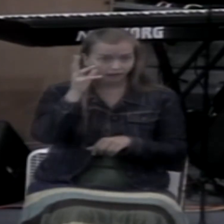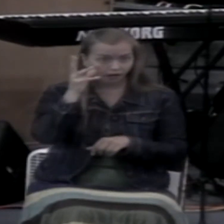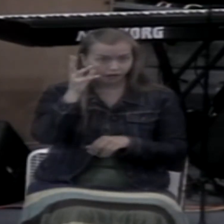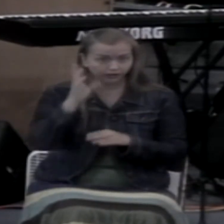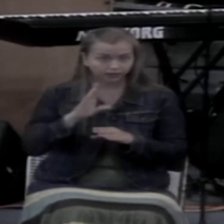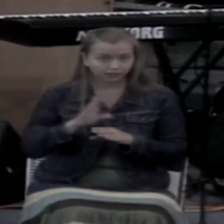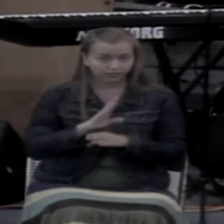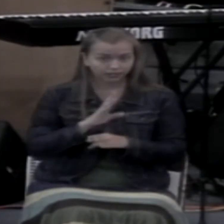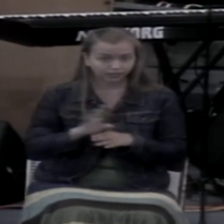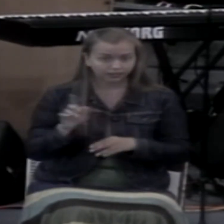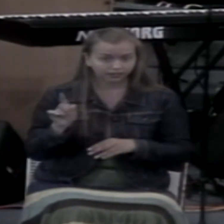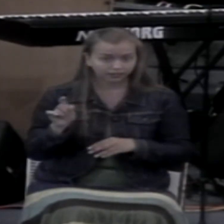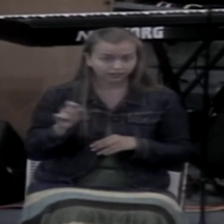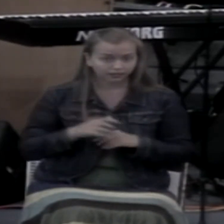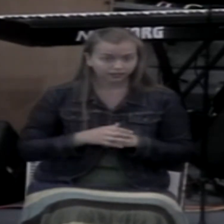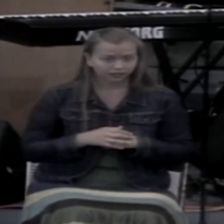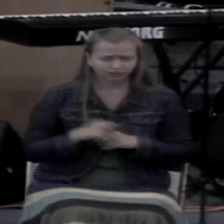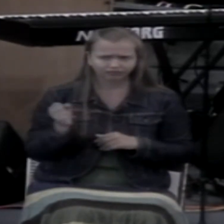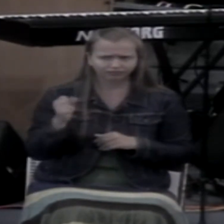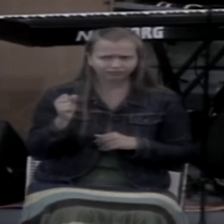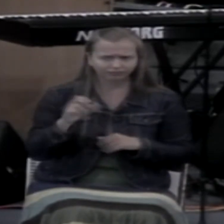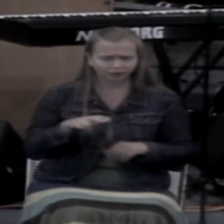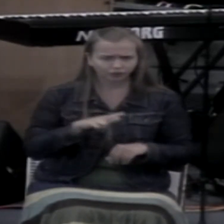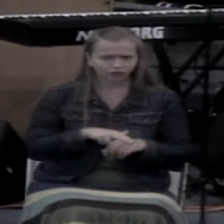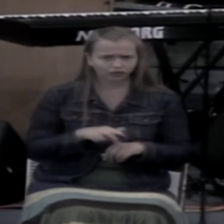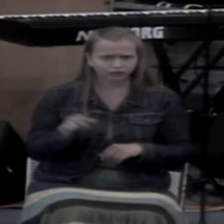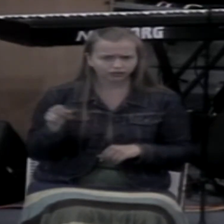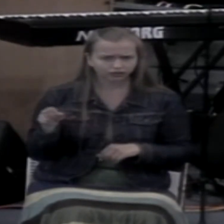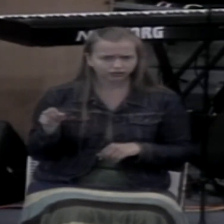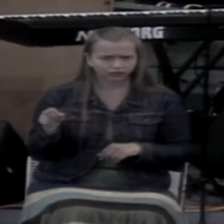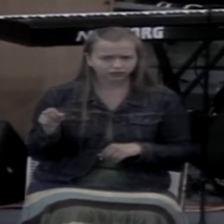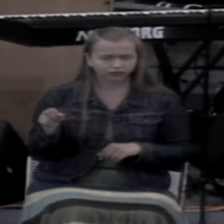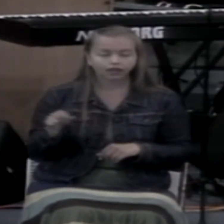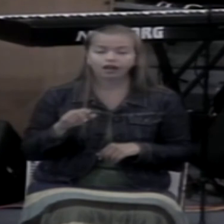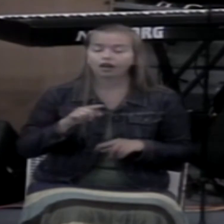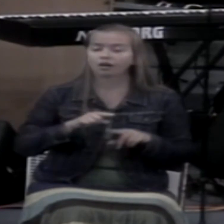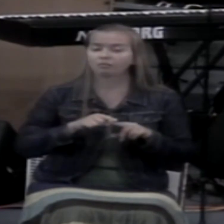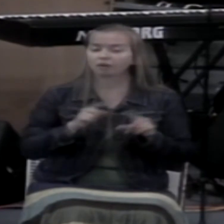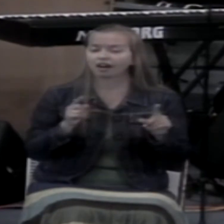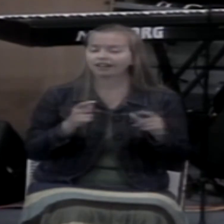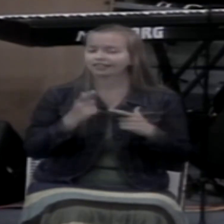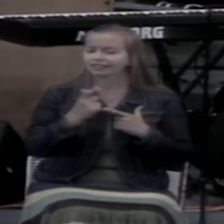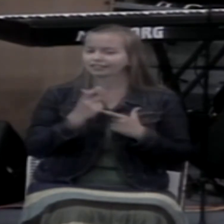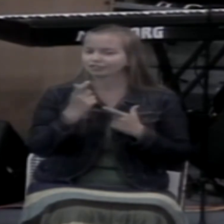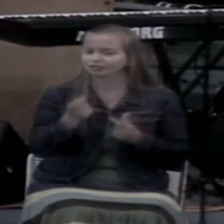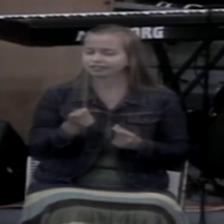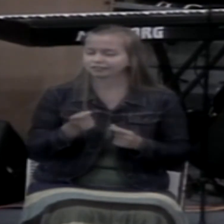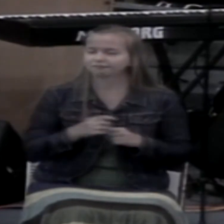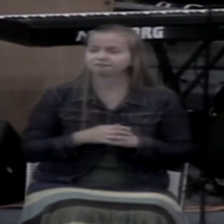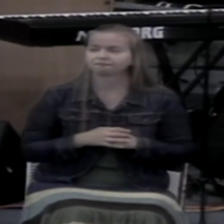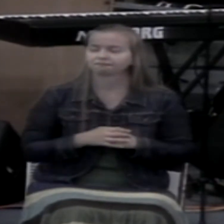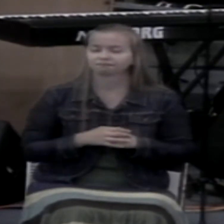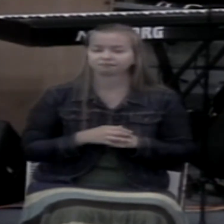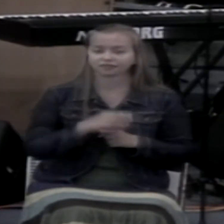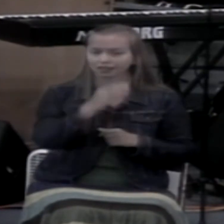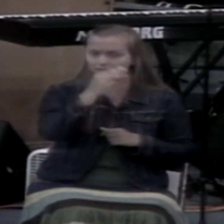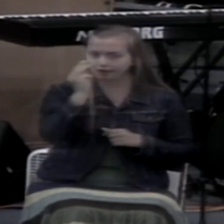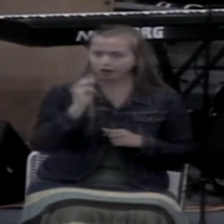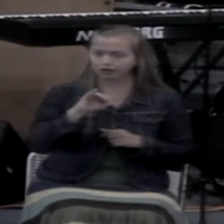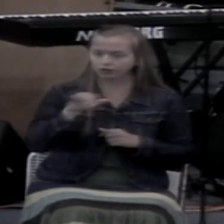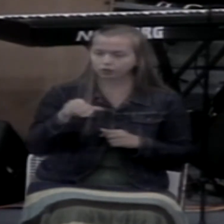son, I don't care what you say. You're not pulling rank on us, because you were put in our custody for us to take care